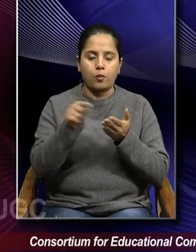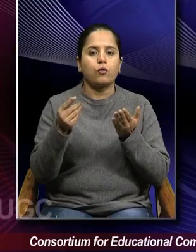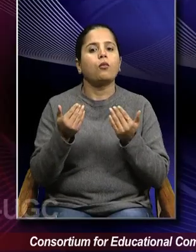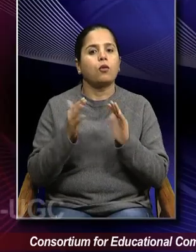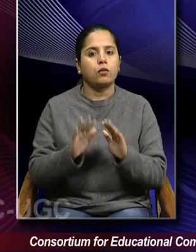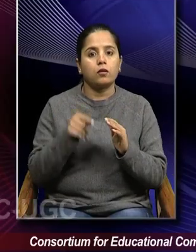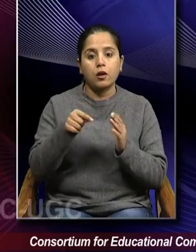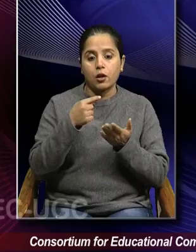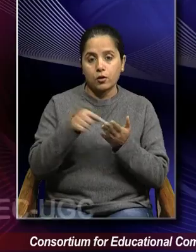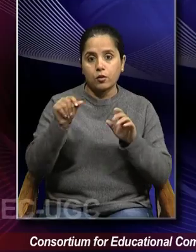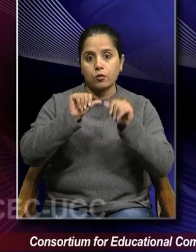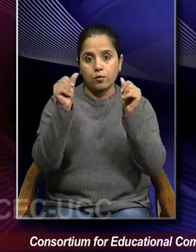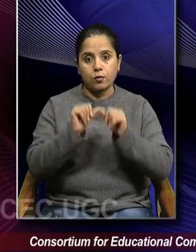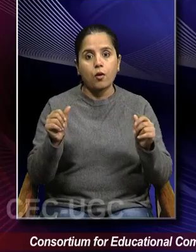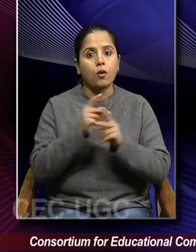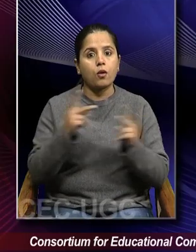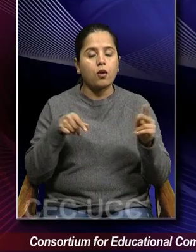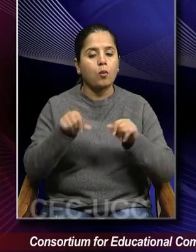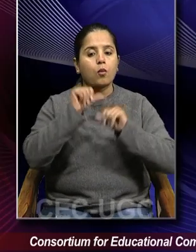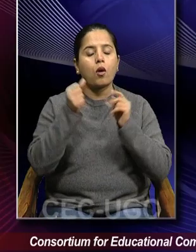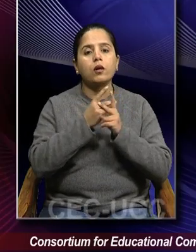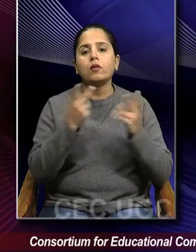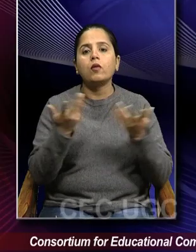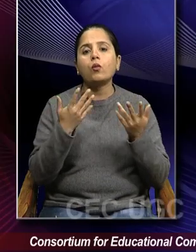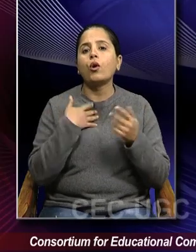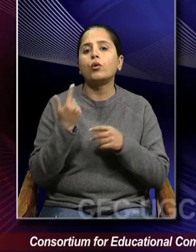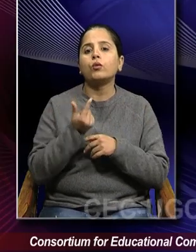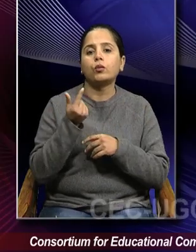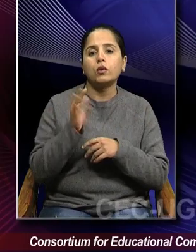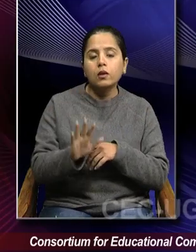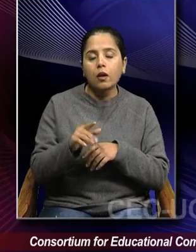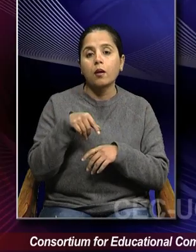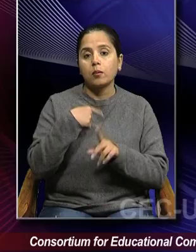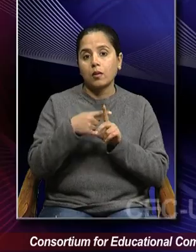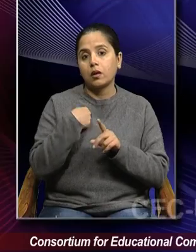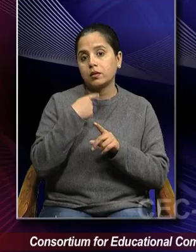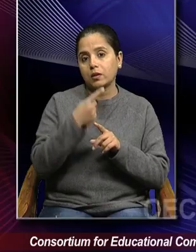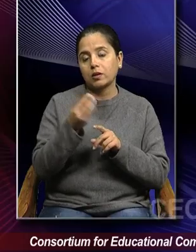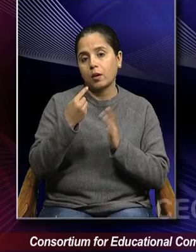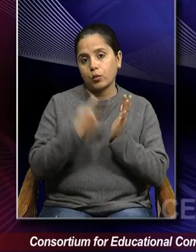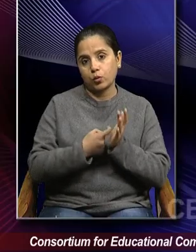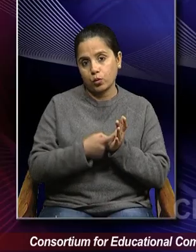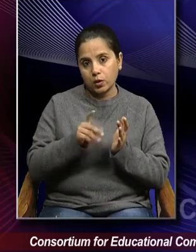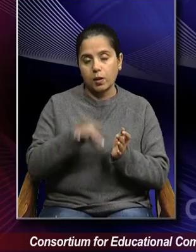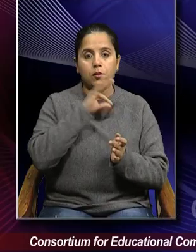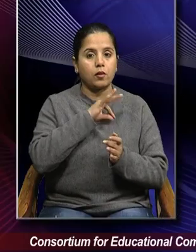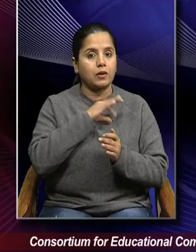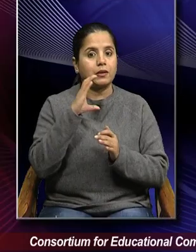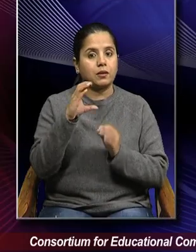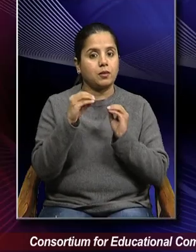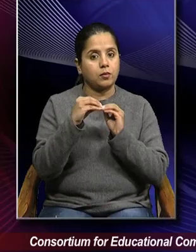the issuance models also, that what are the models we are using. And then we will talk about key principles and benefits of